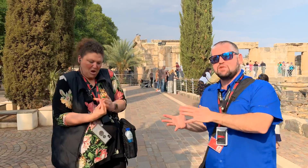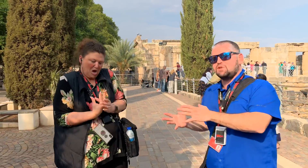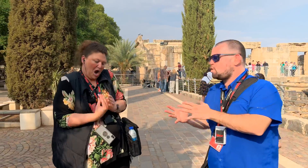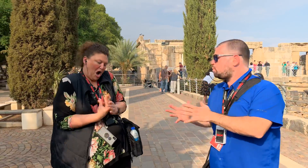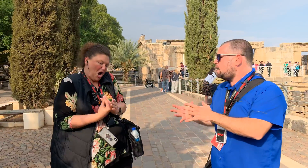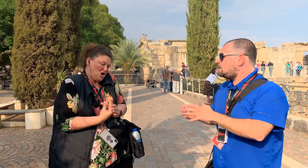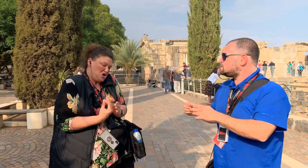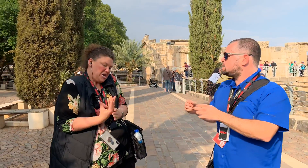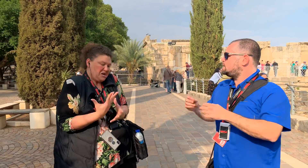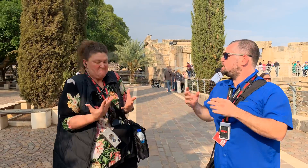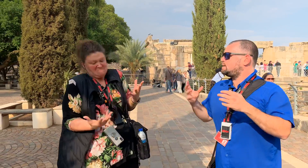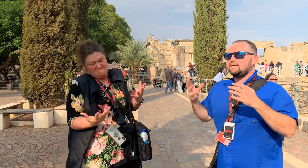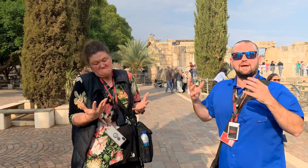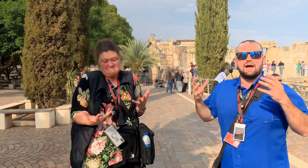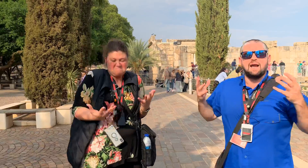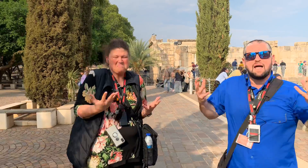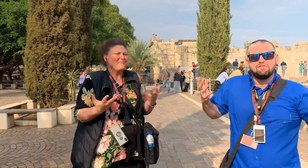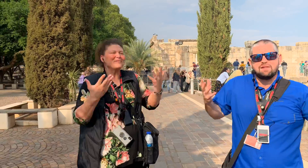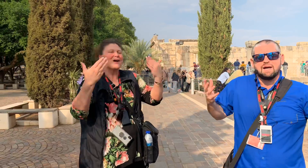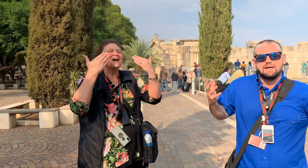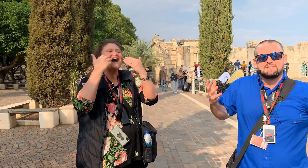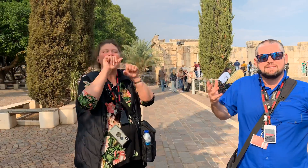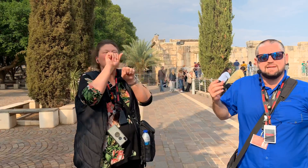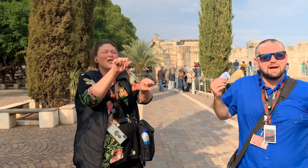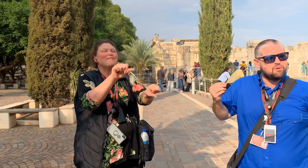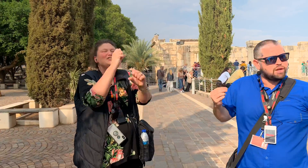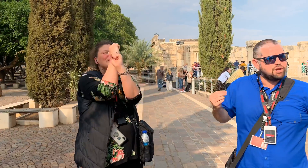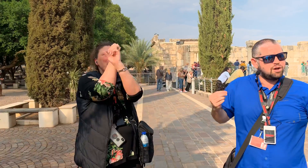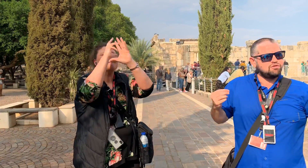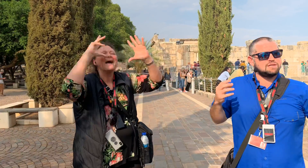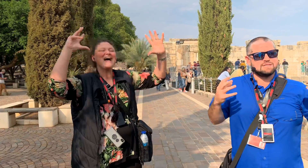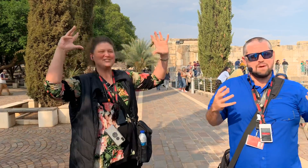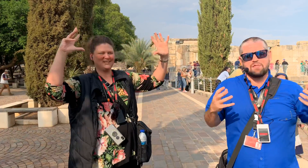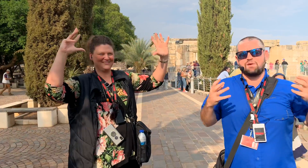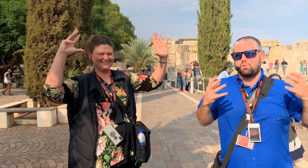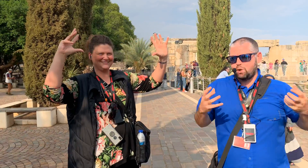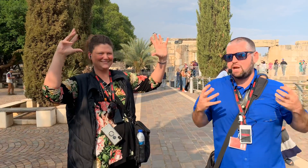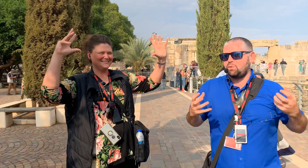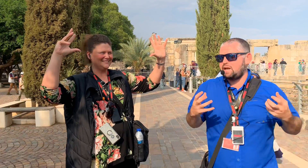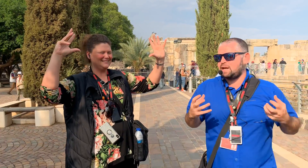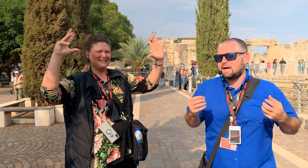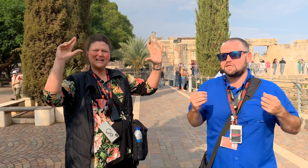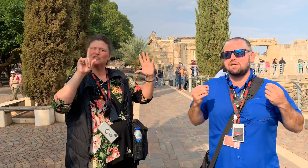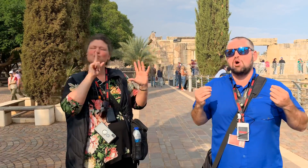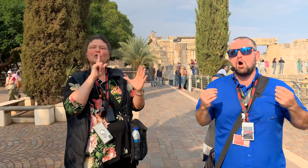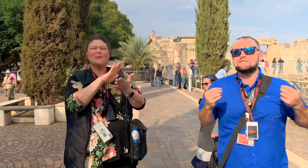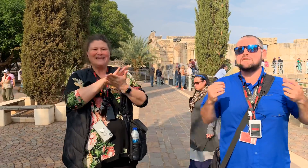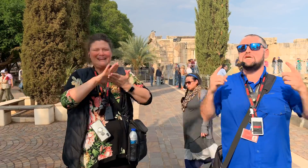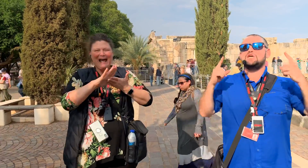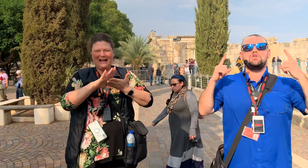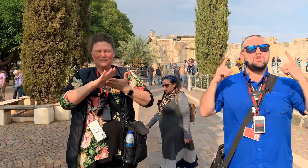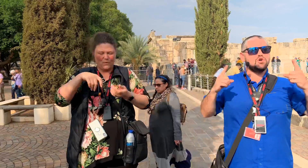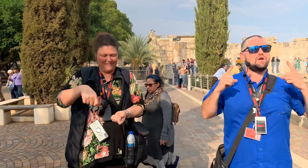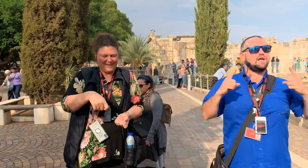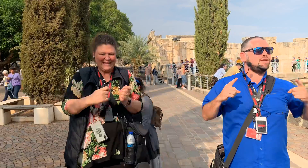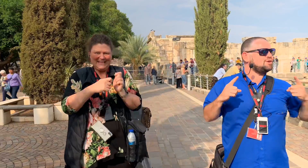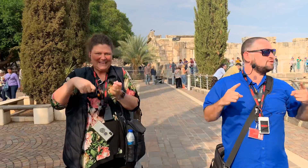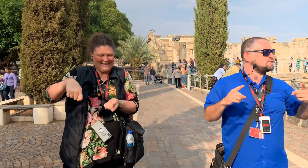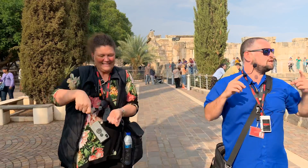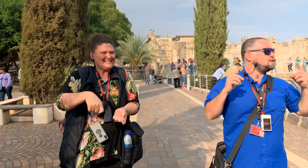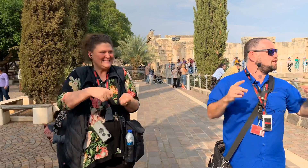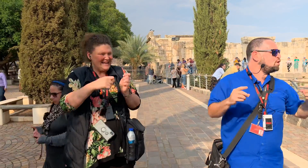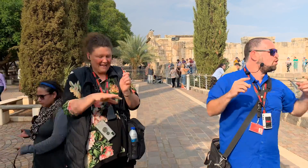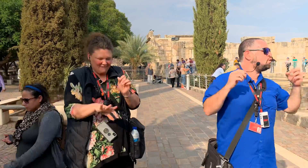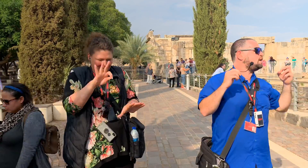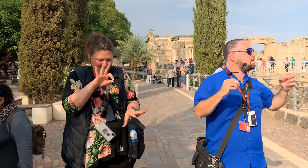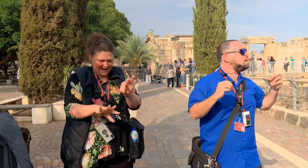garden next to their place. I love it, guys. Archaeology is something really, really nice because you can